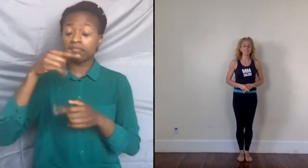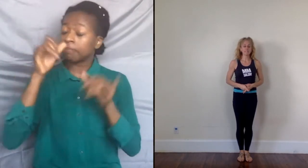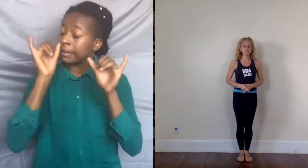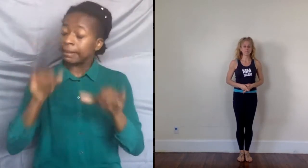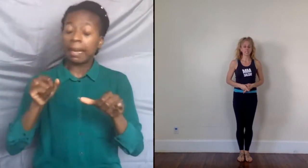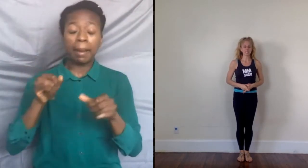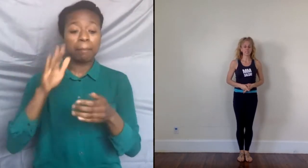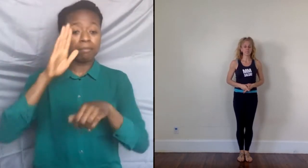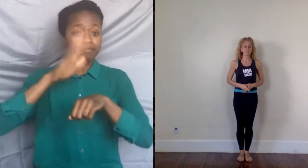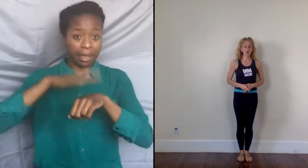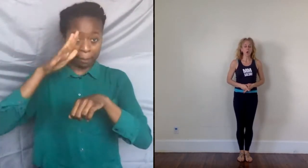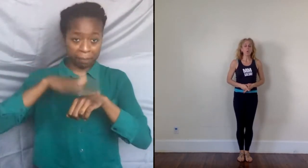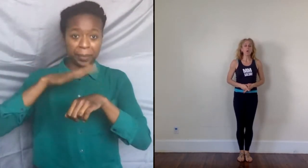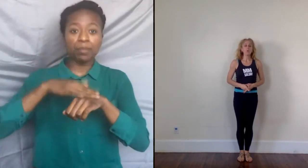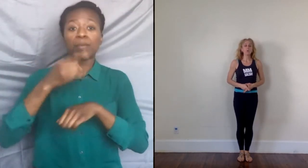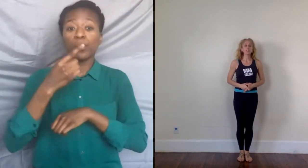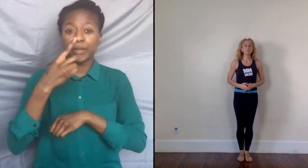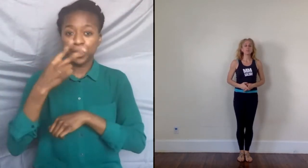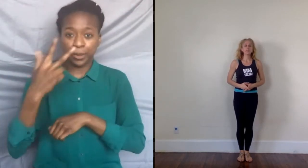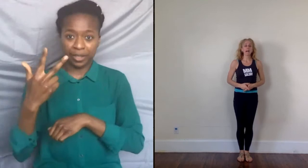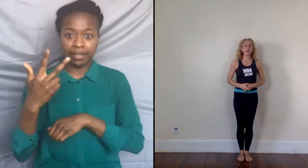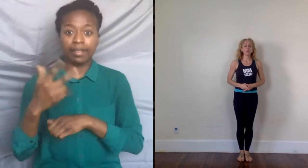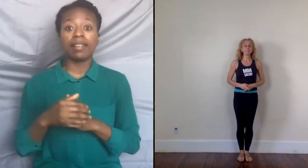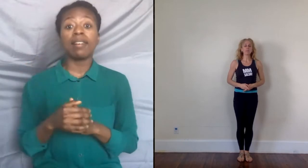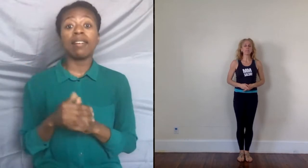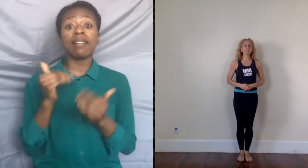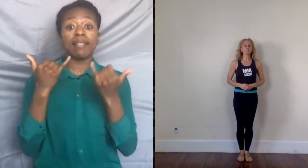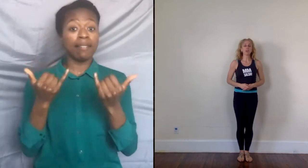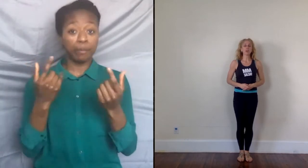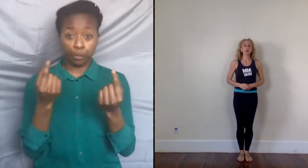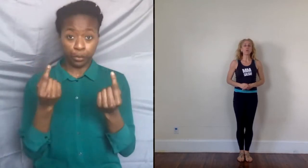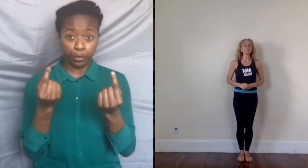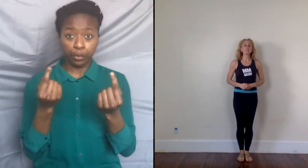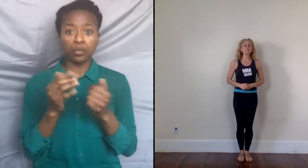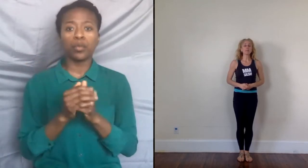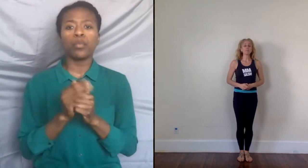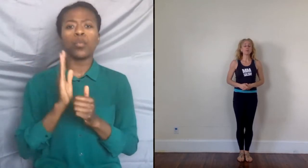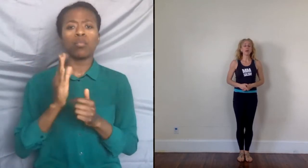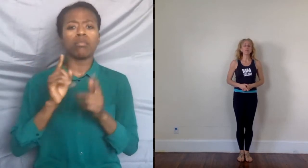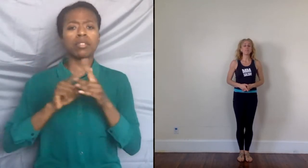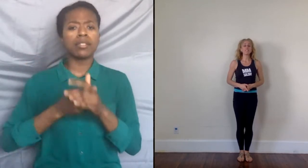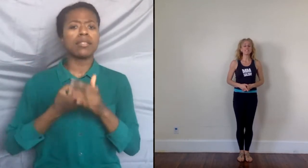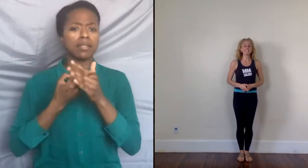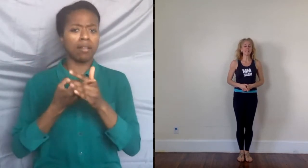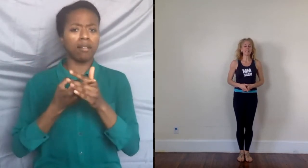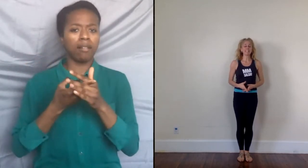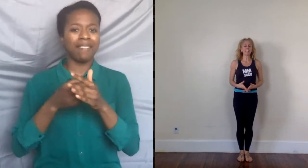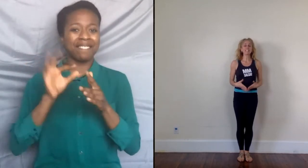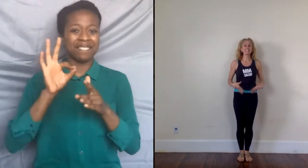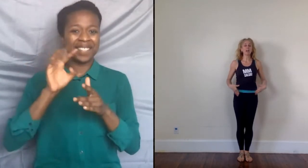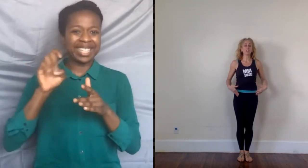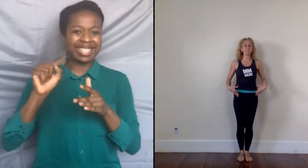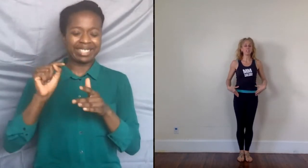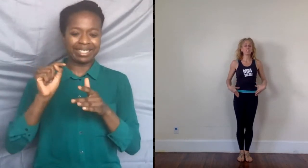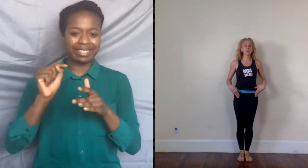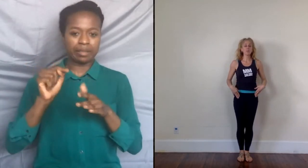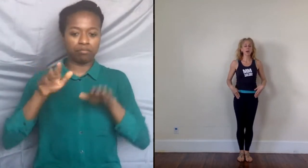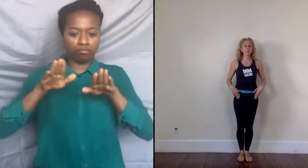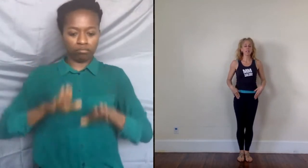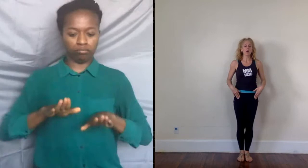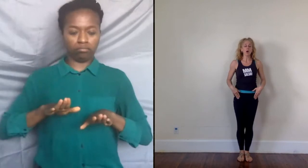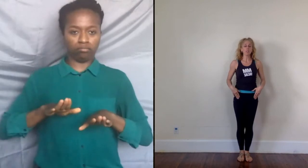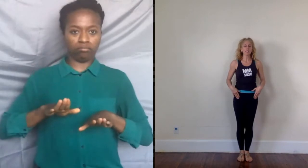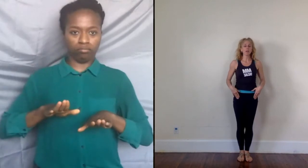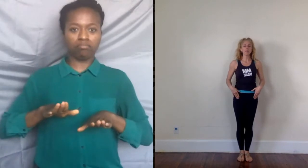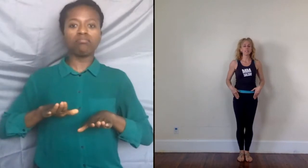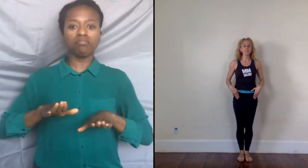same beat in the music. What we're going to do now is we're going to start with some steps where our feet stay connected underneath our